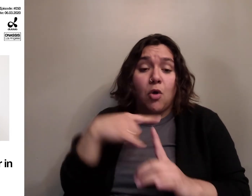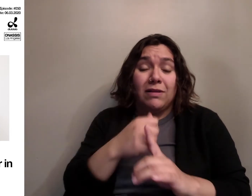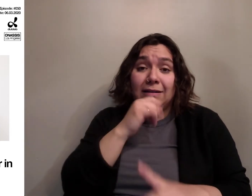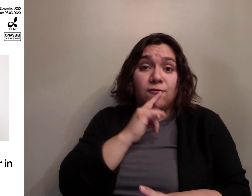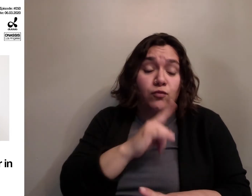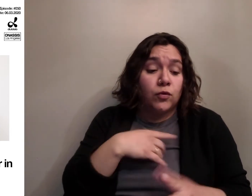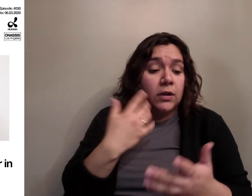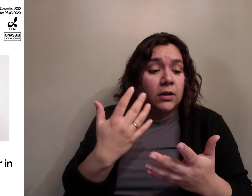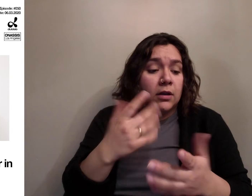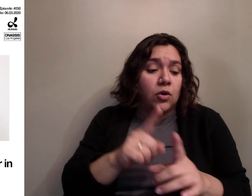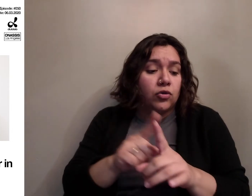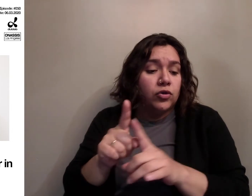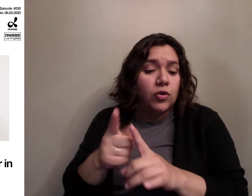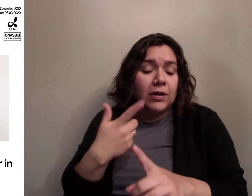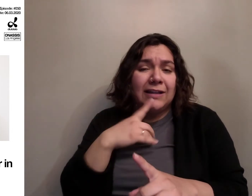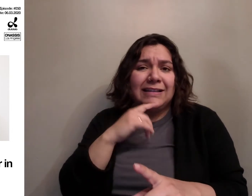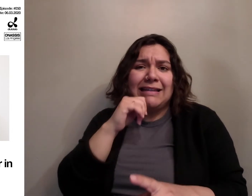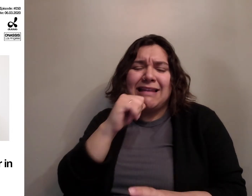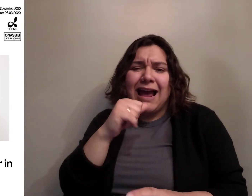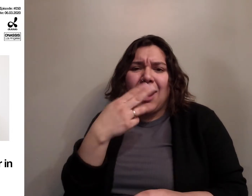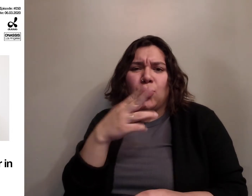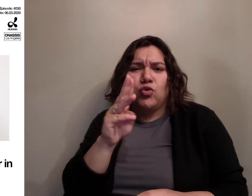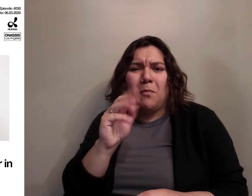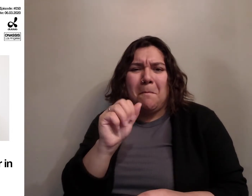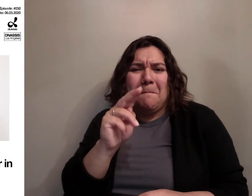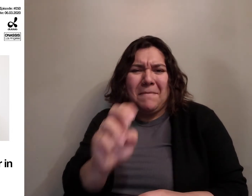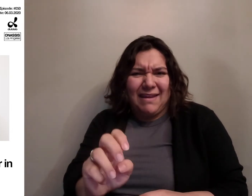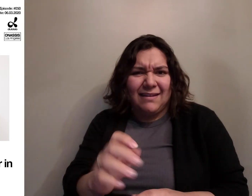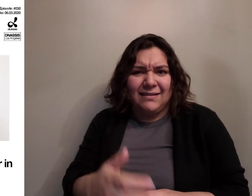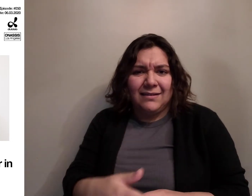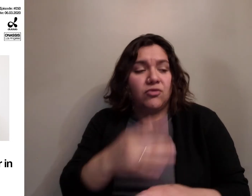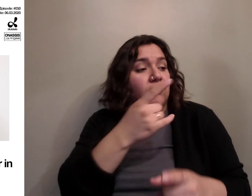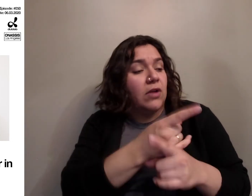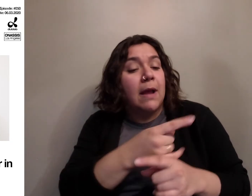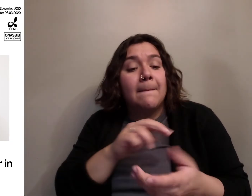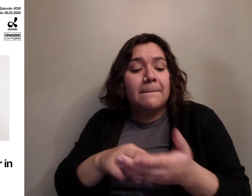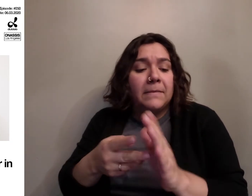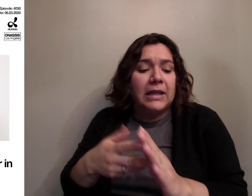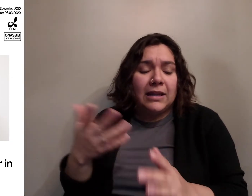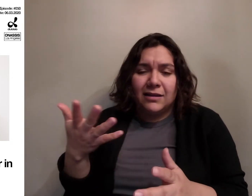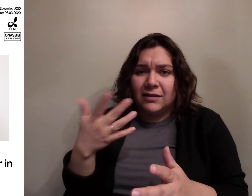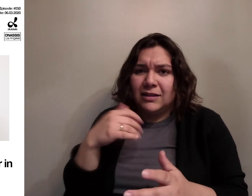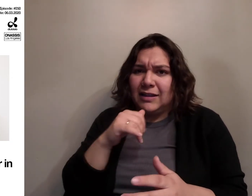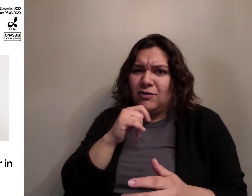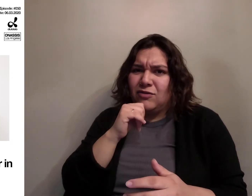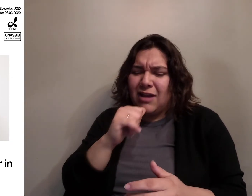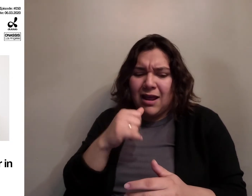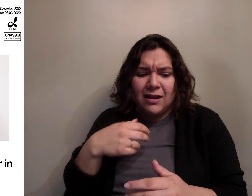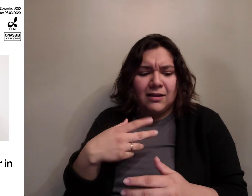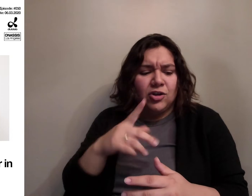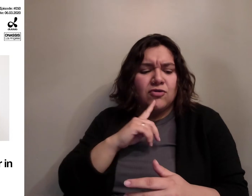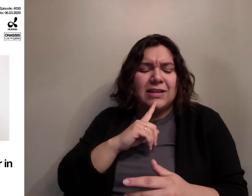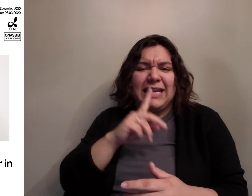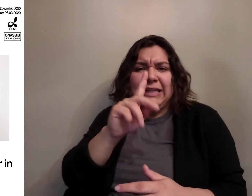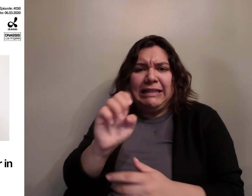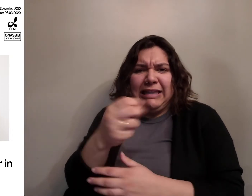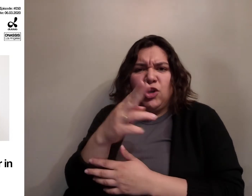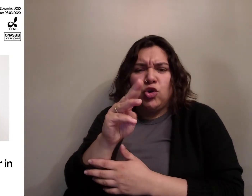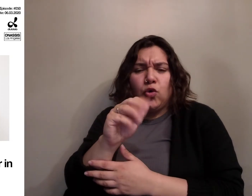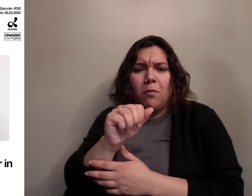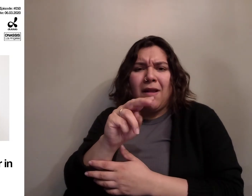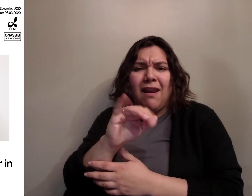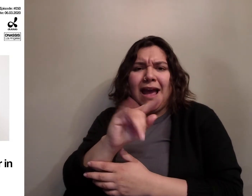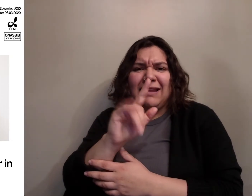true. It's not only is it not true, it's inhumane, and it's